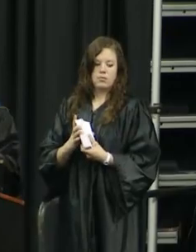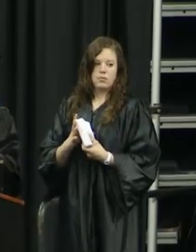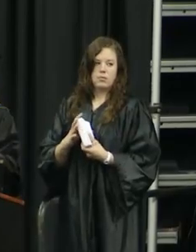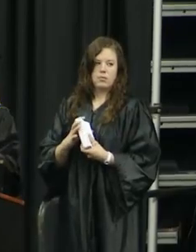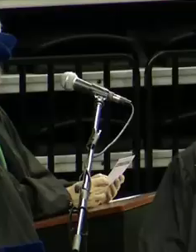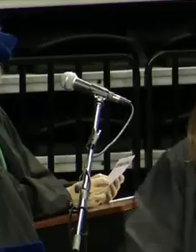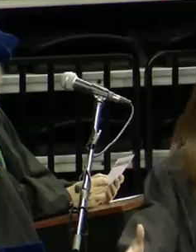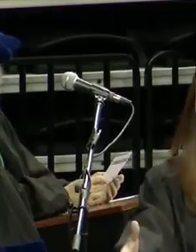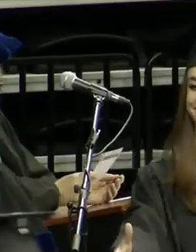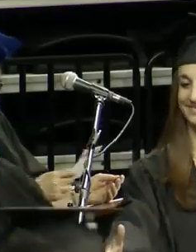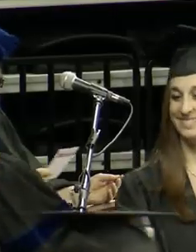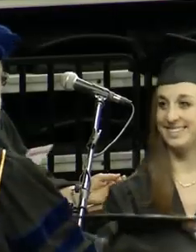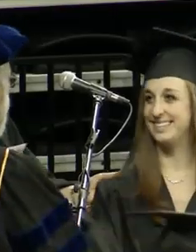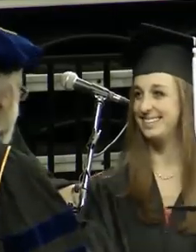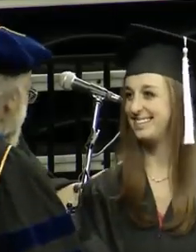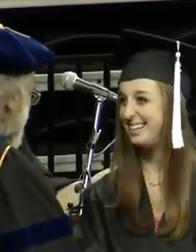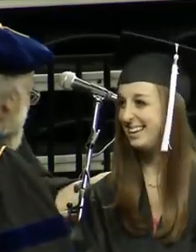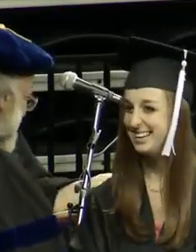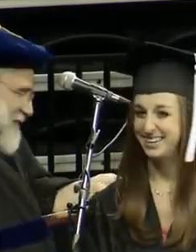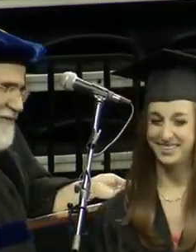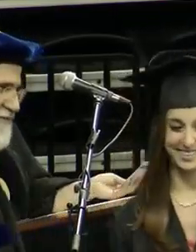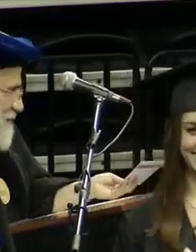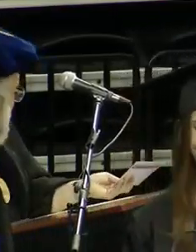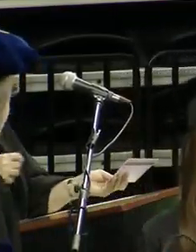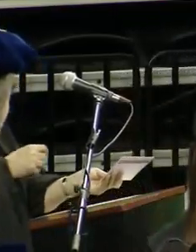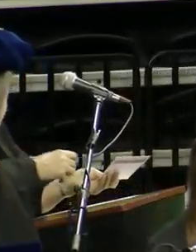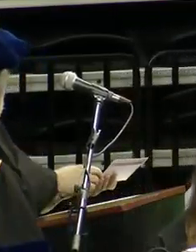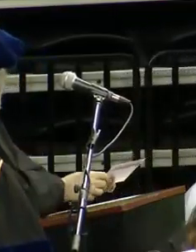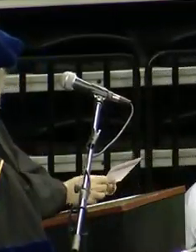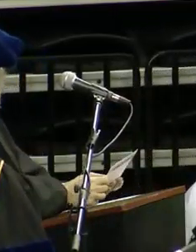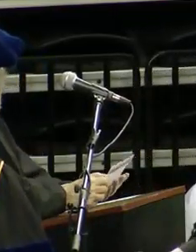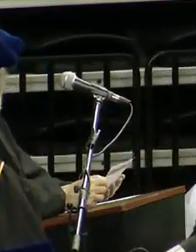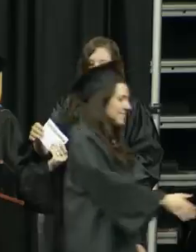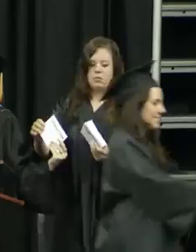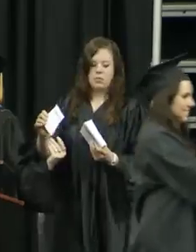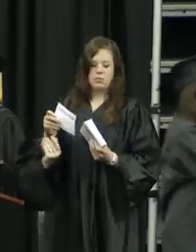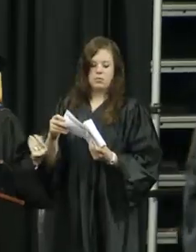Jillian McGee. Laura Boyce.